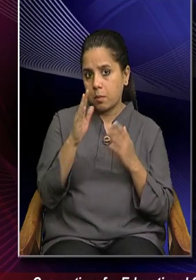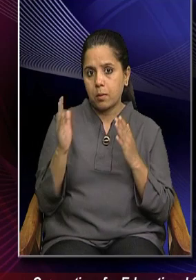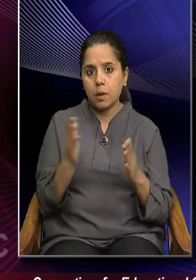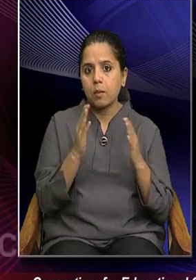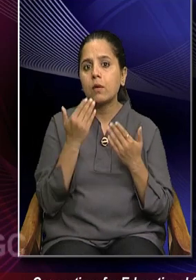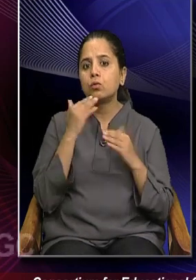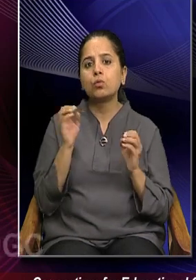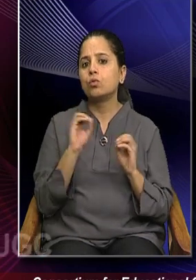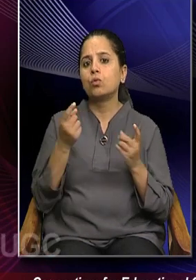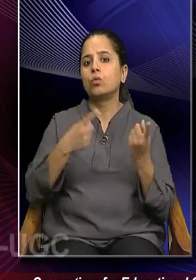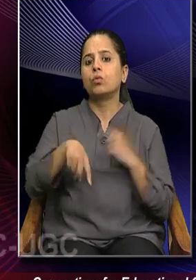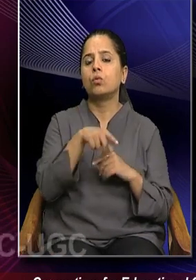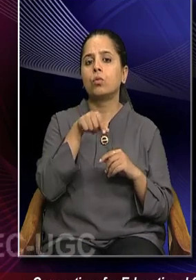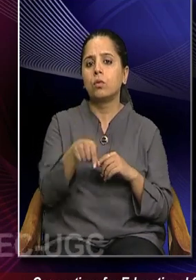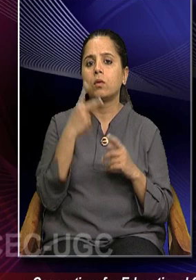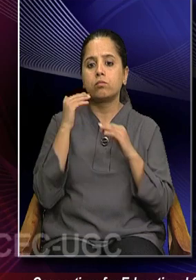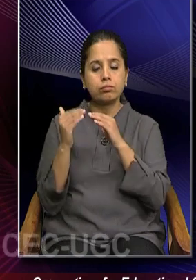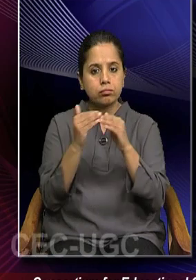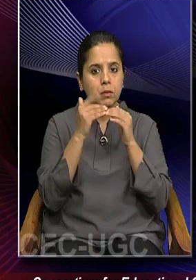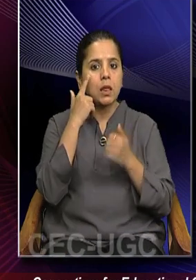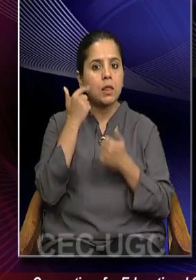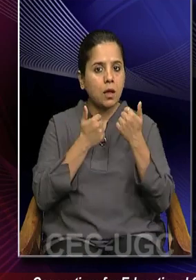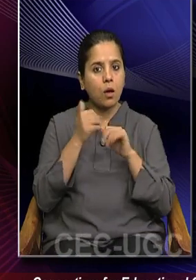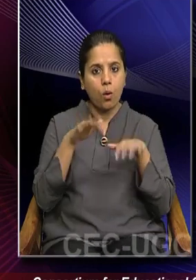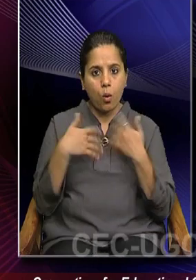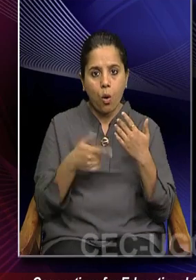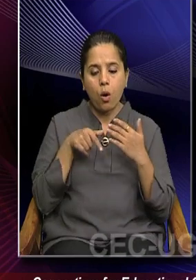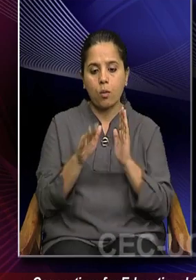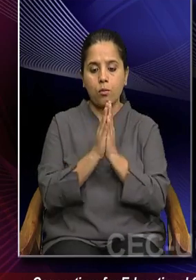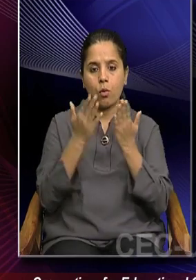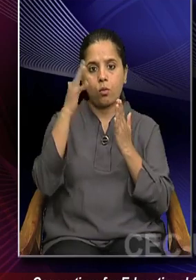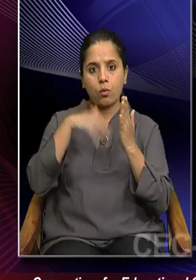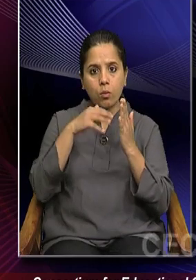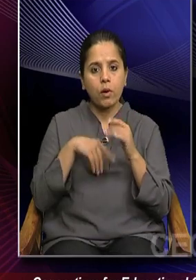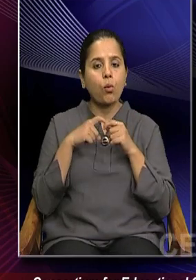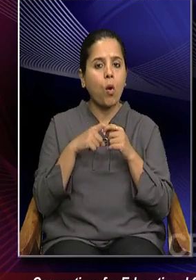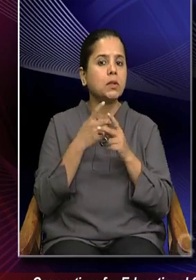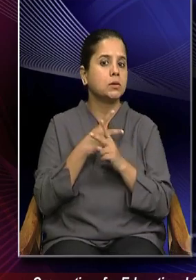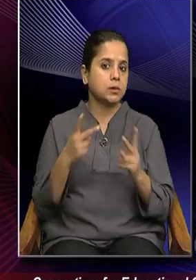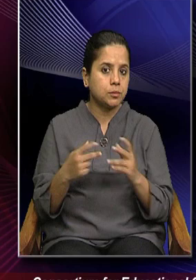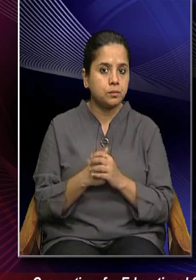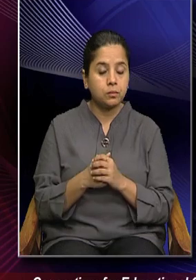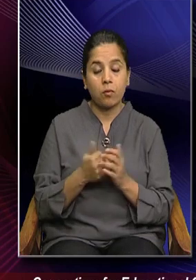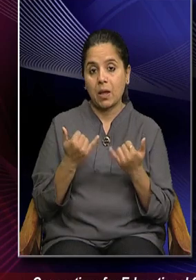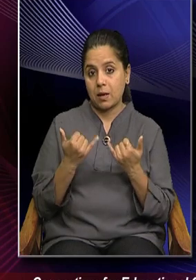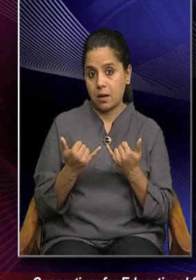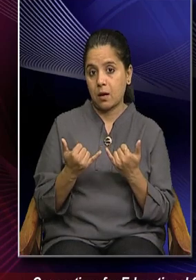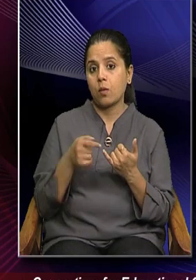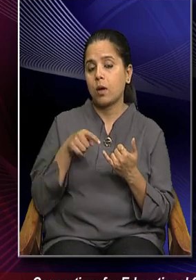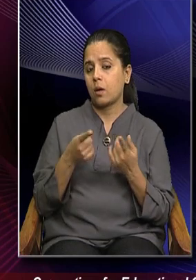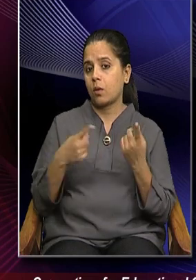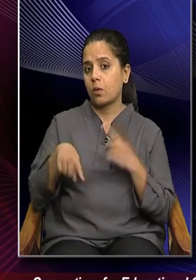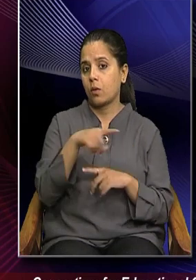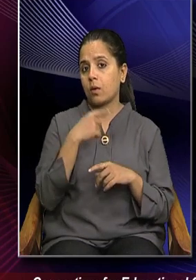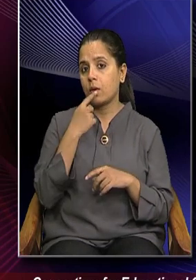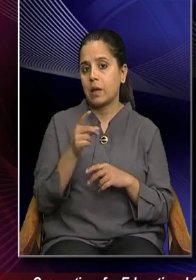the students for the standardized test or the textbook based questions. Now, coming on